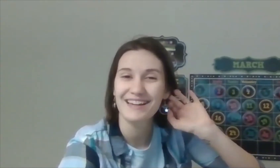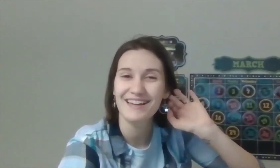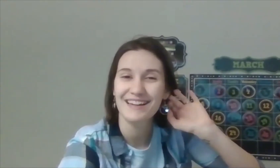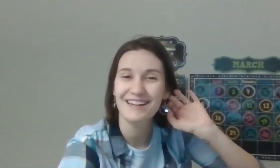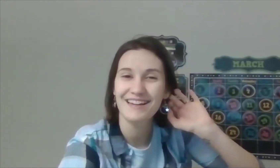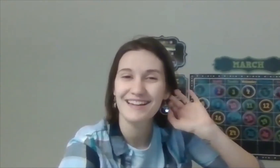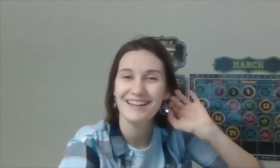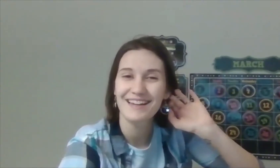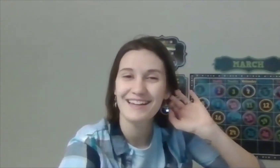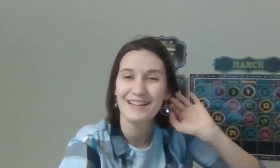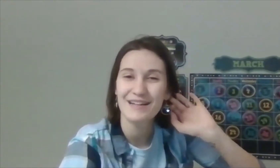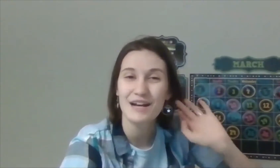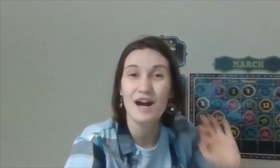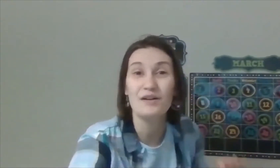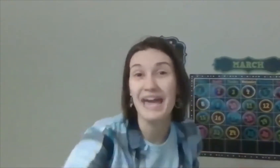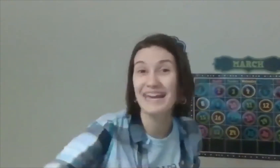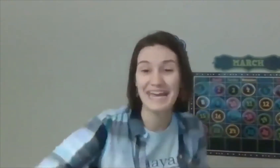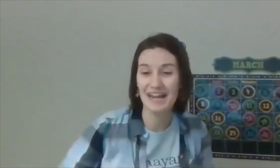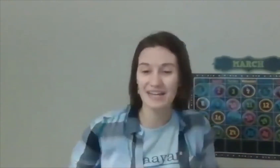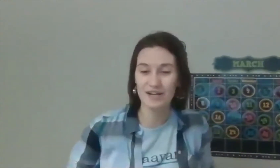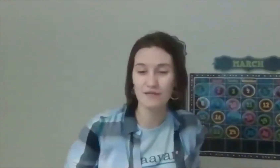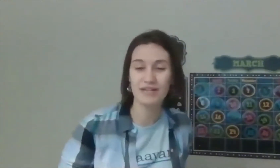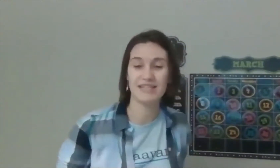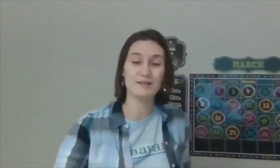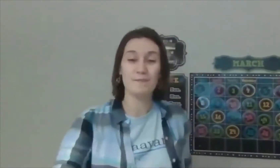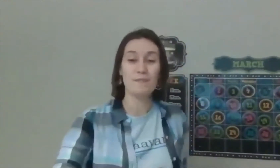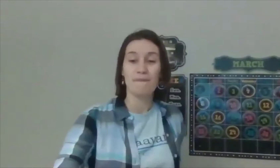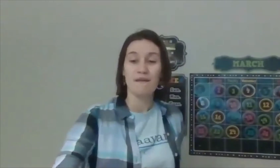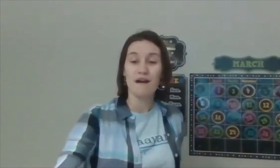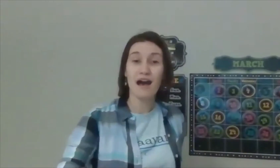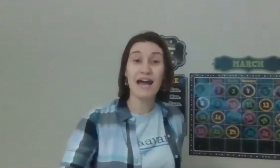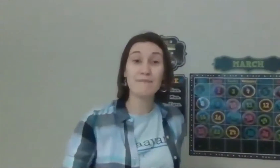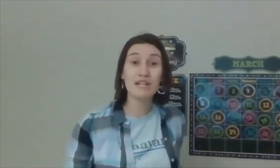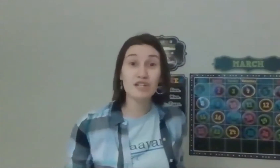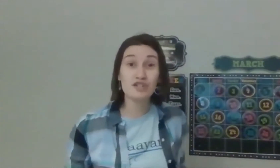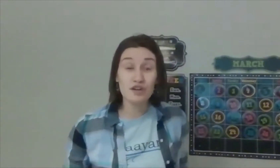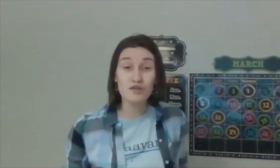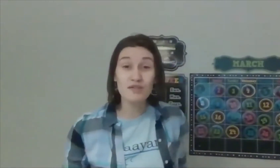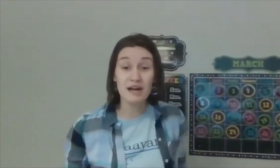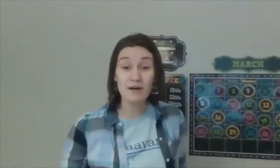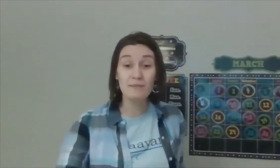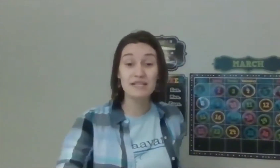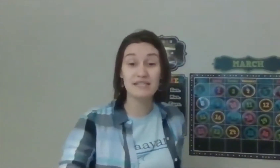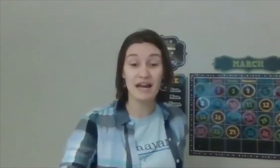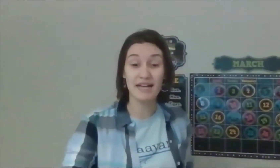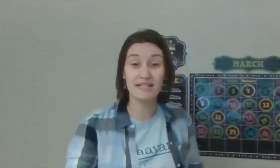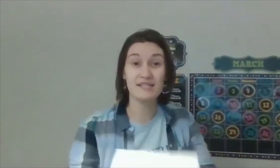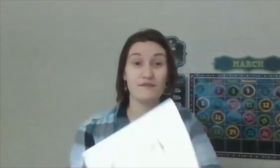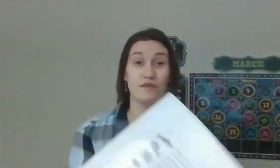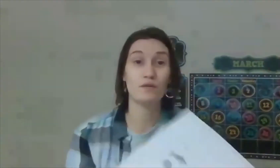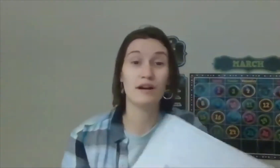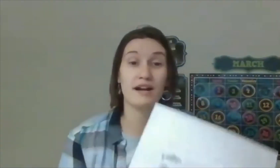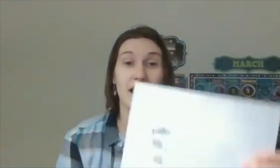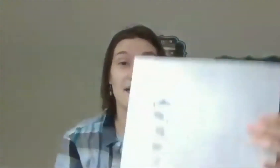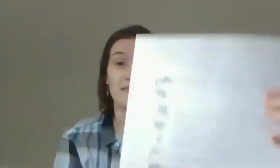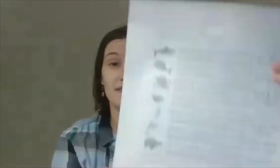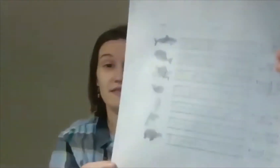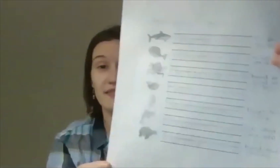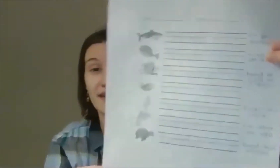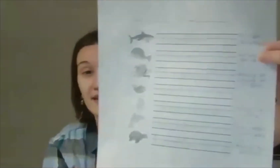Bye. Okay, I cannot hear your voices. I'm going to show you some signs for this.